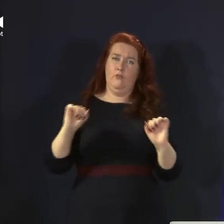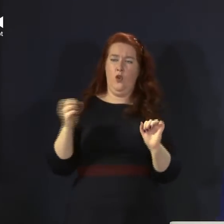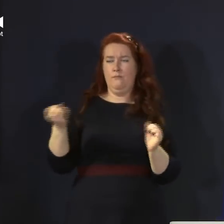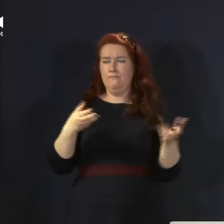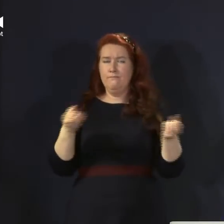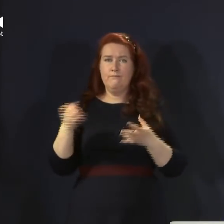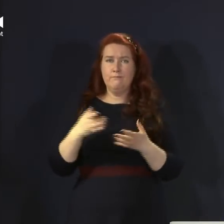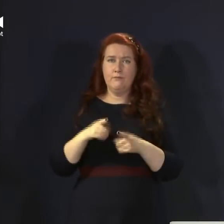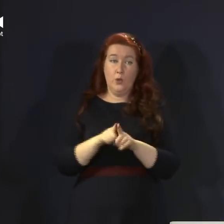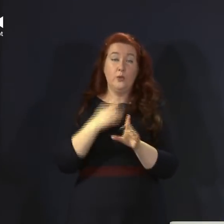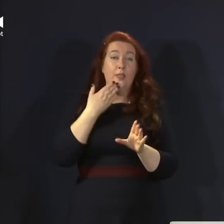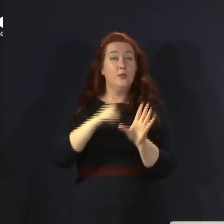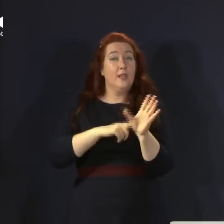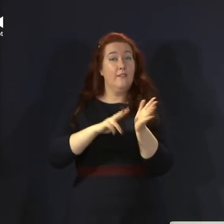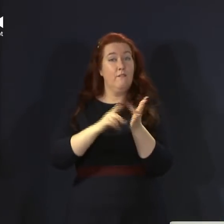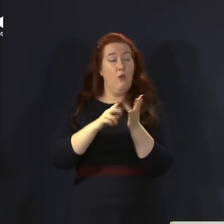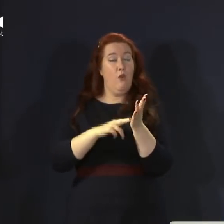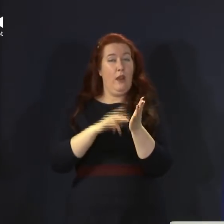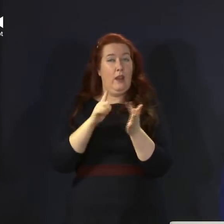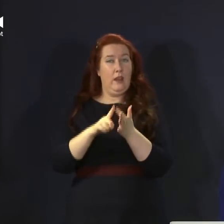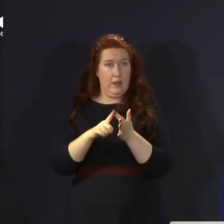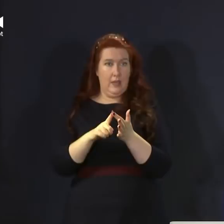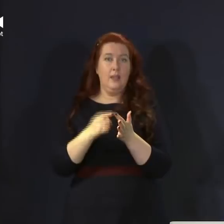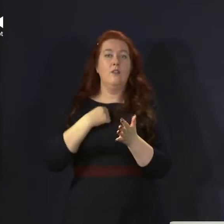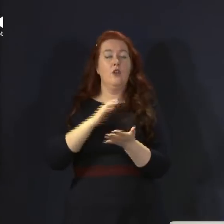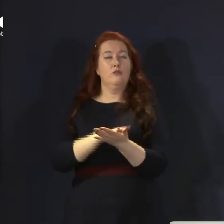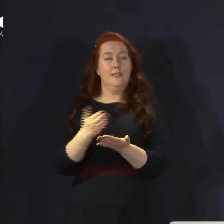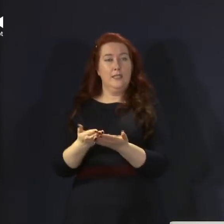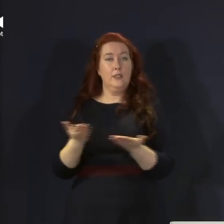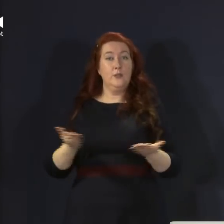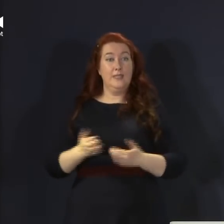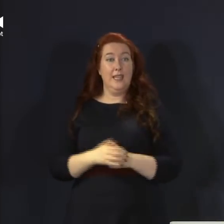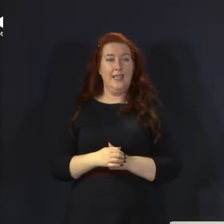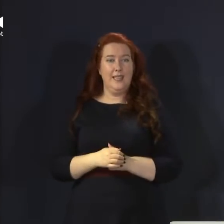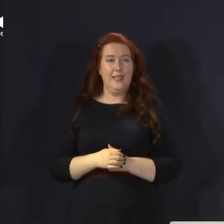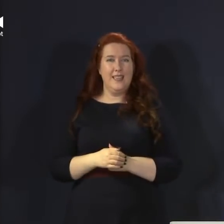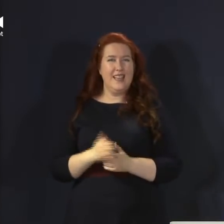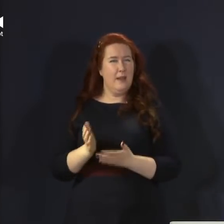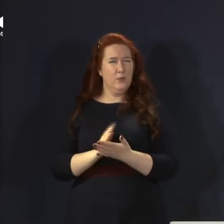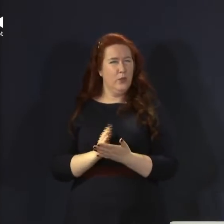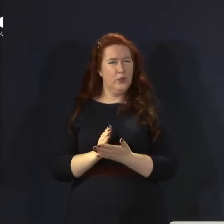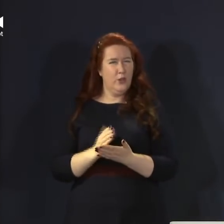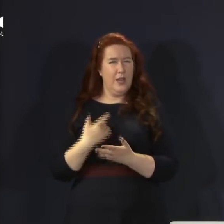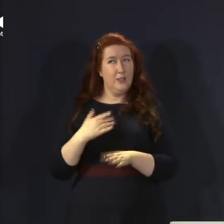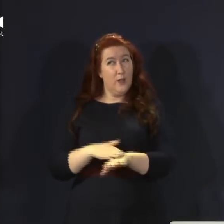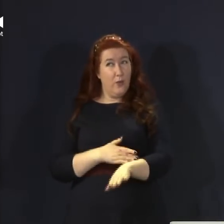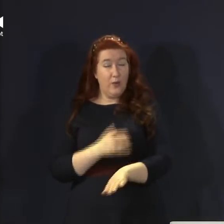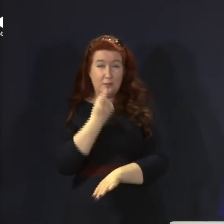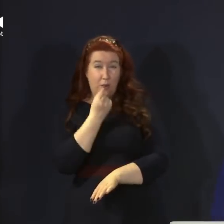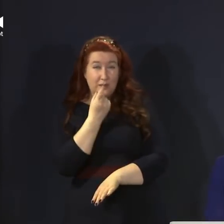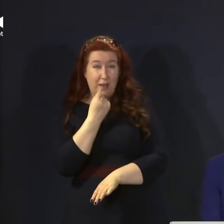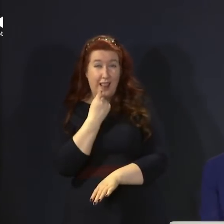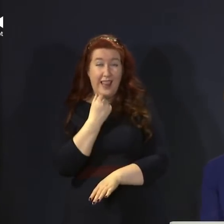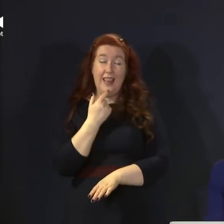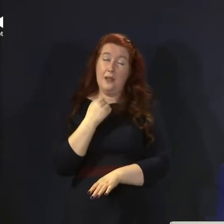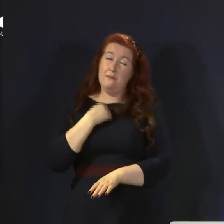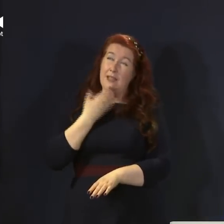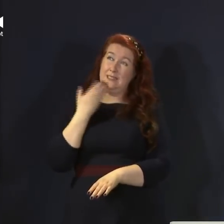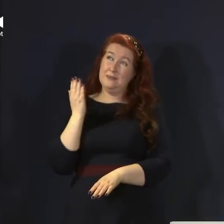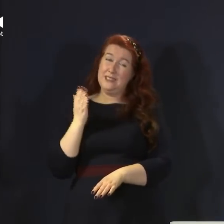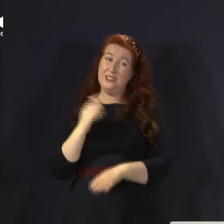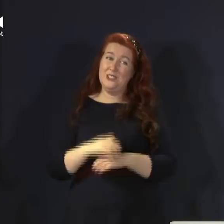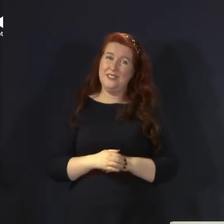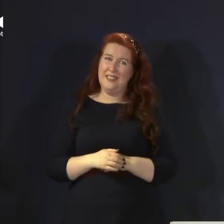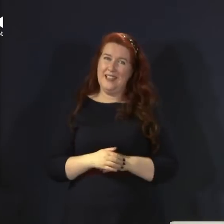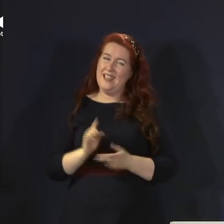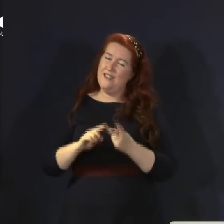their contributions, to Yvonne for our translation. I'm not sure I went as slow as possible at certain points in my remarks. If I